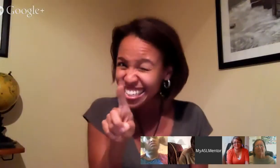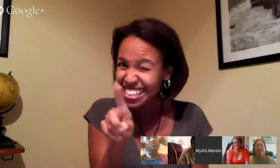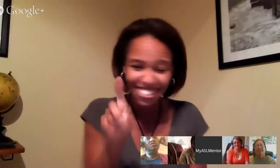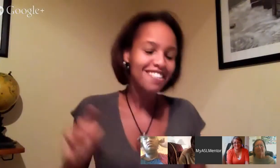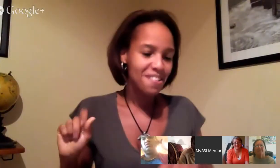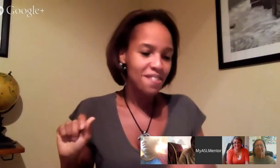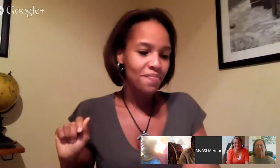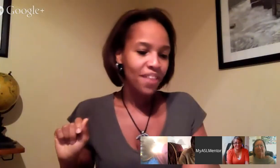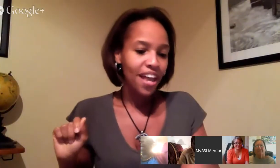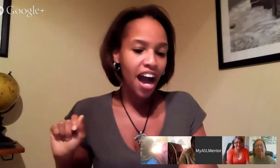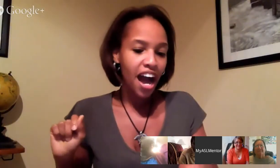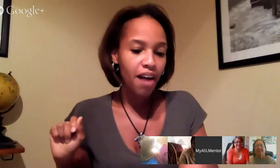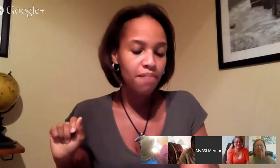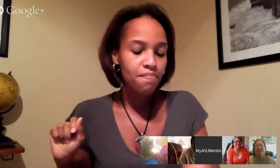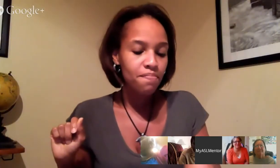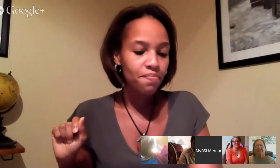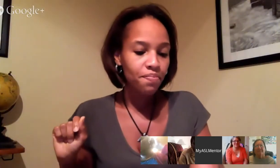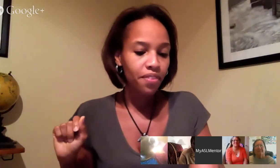idea?